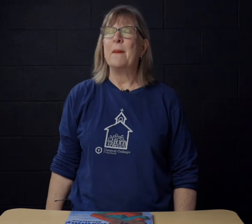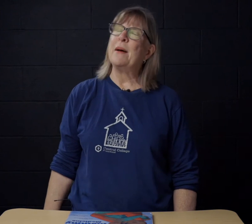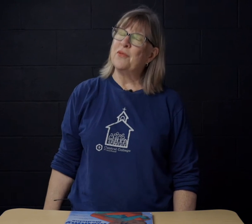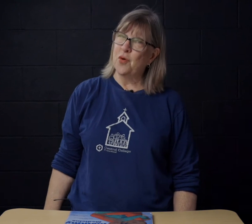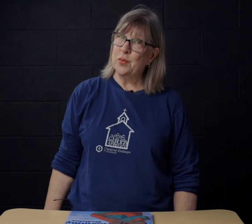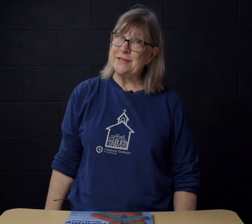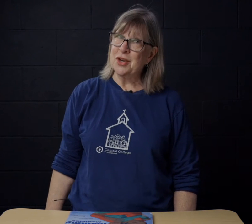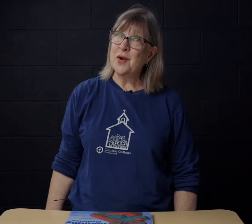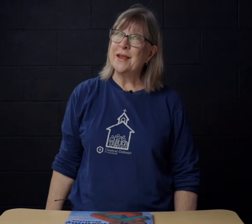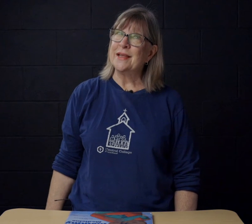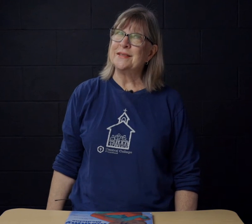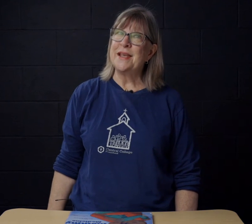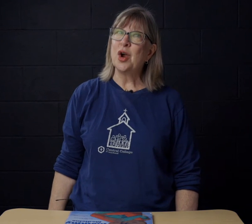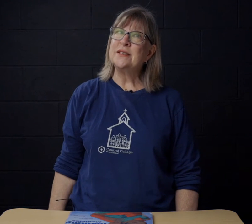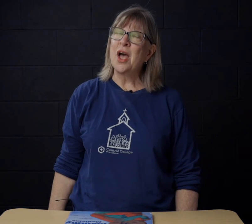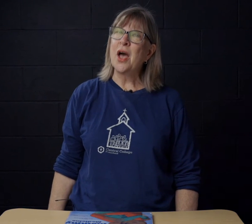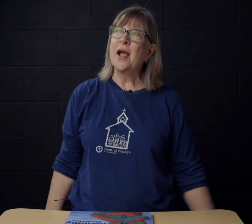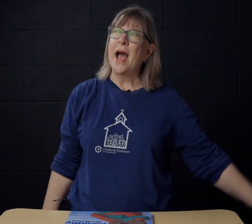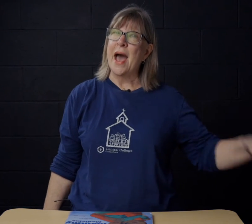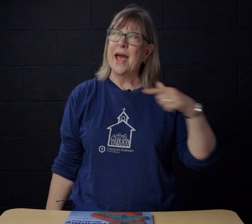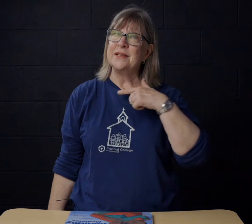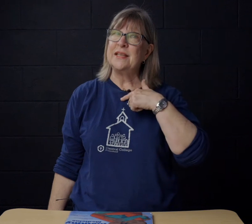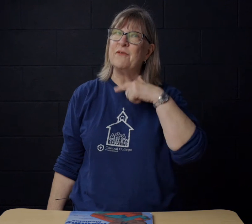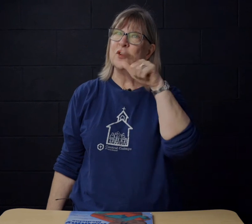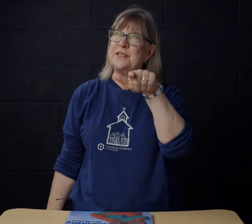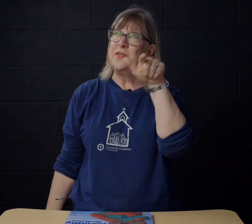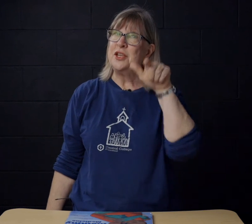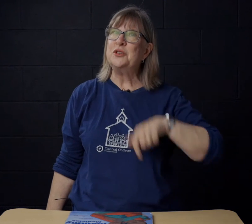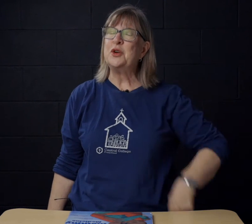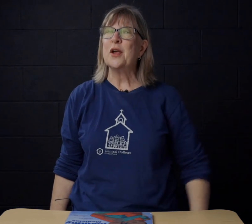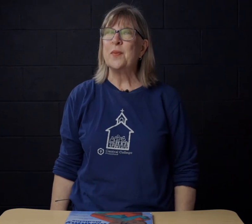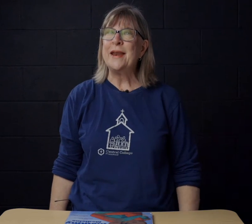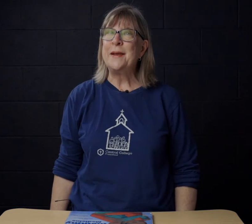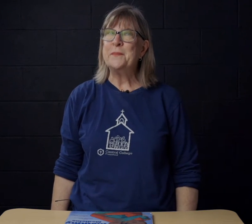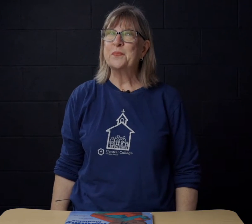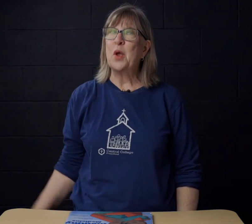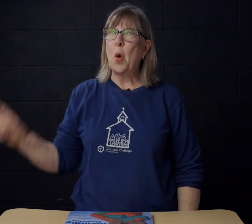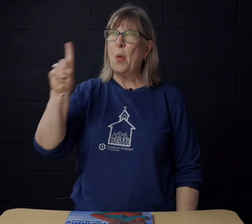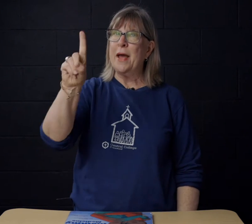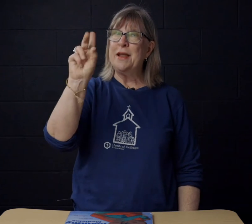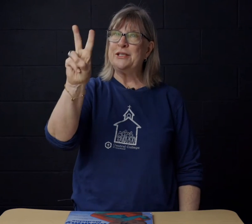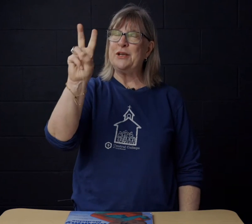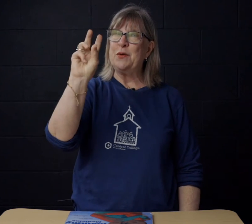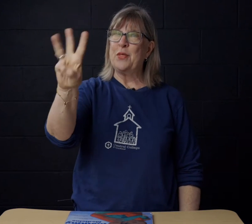But before we start it, let's sing our song. I sing first and then you do. Are you ready? One, two,